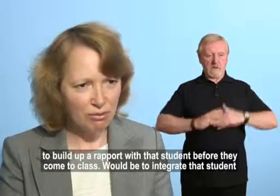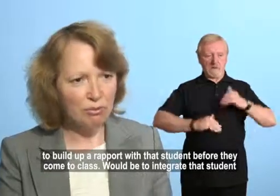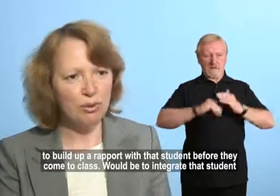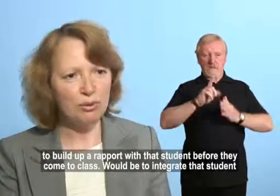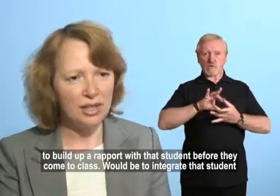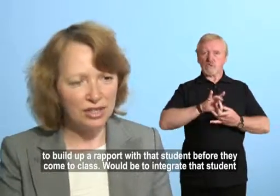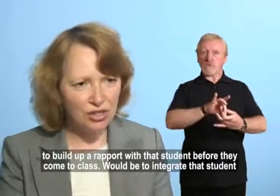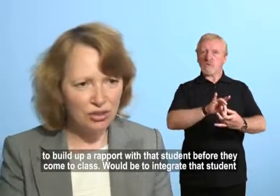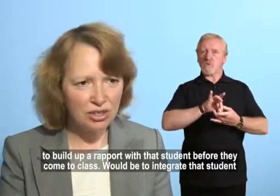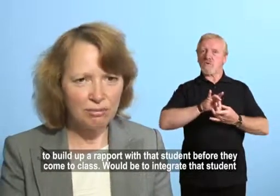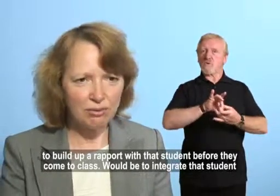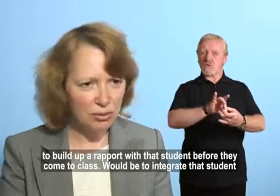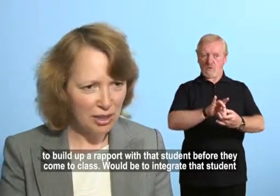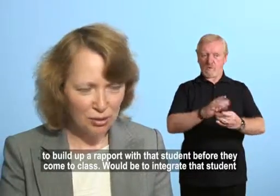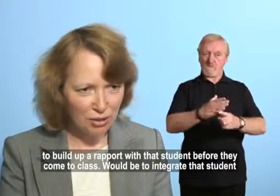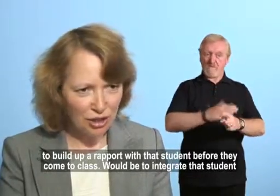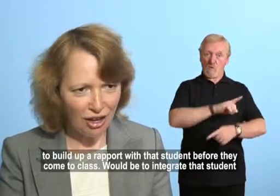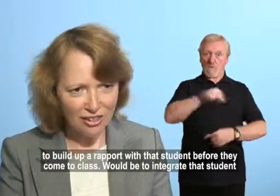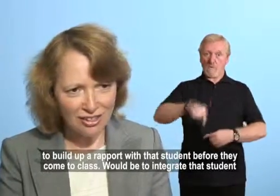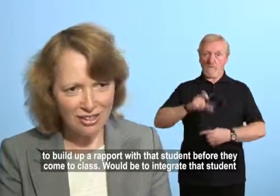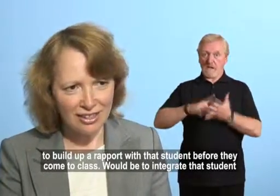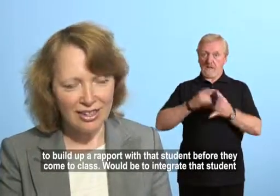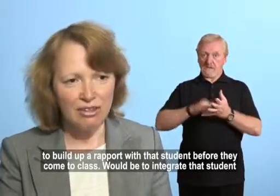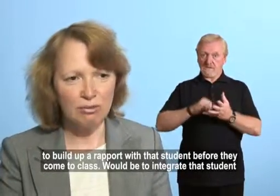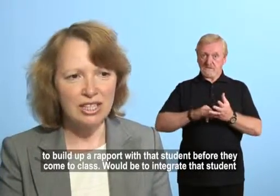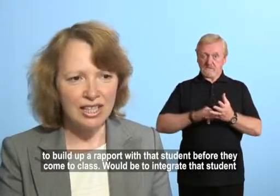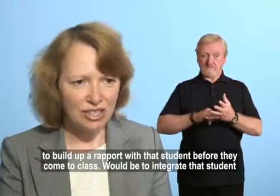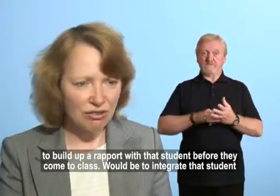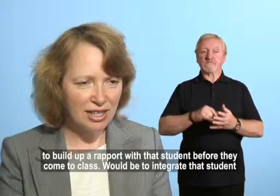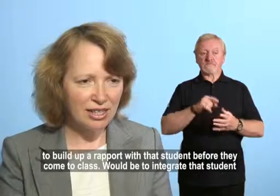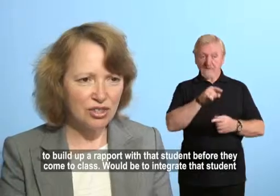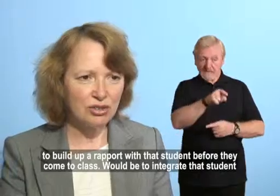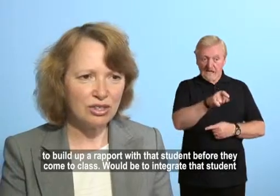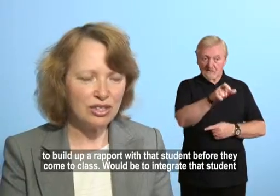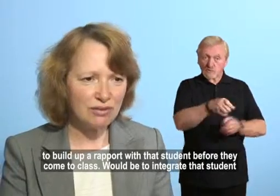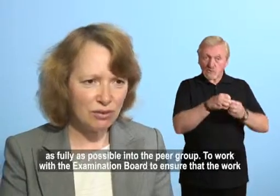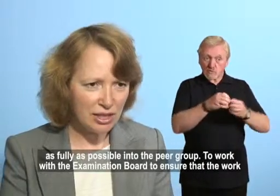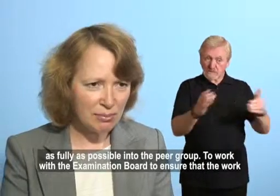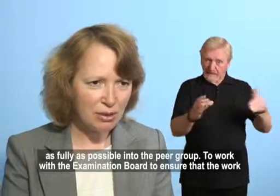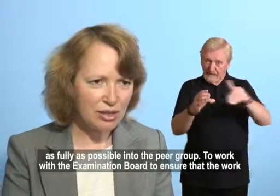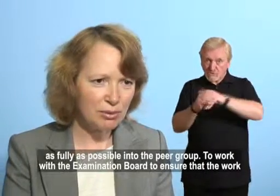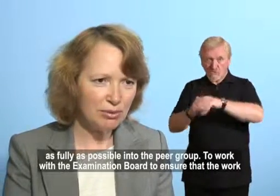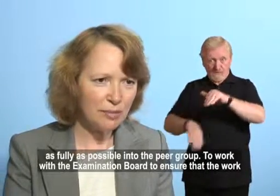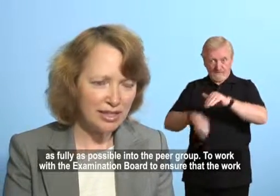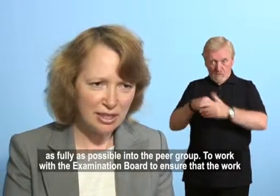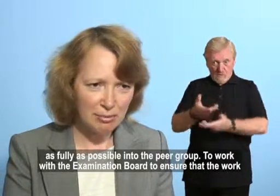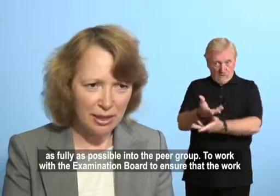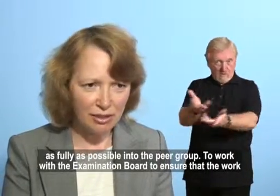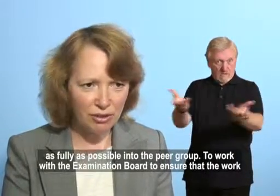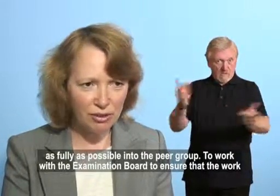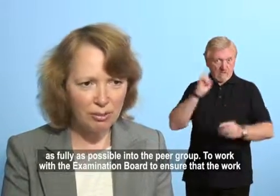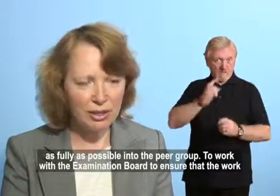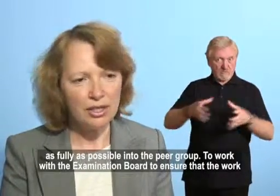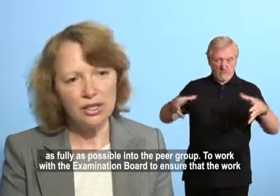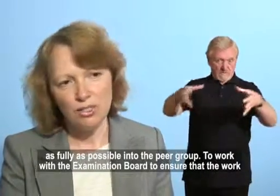build up a rapport with that student before they come to class. It would be to integrate that student as fully as possible into the